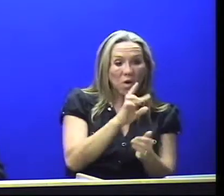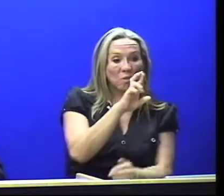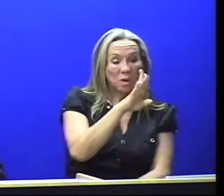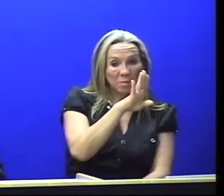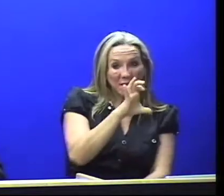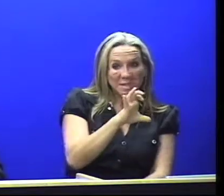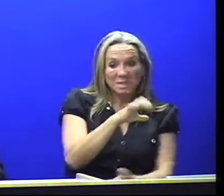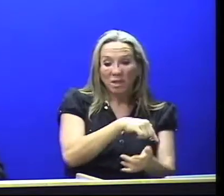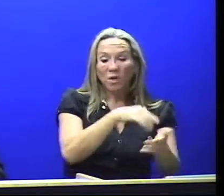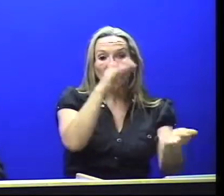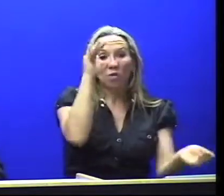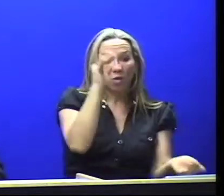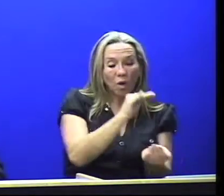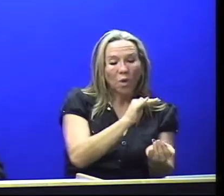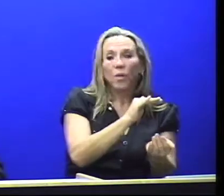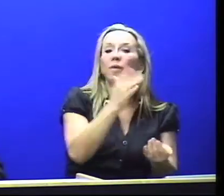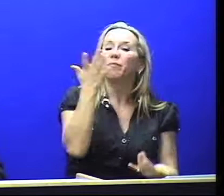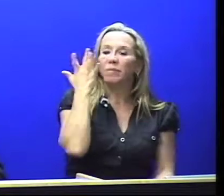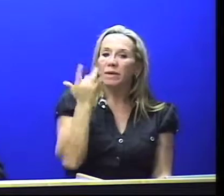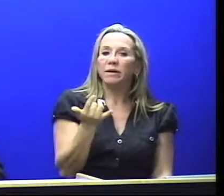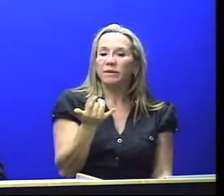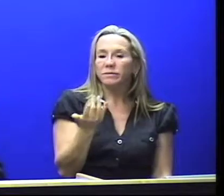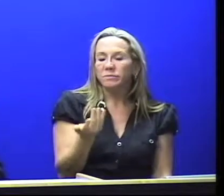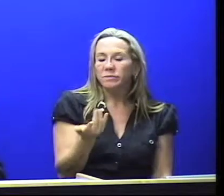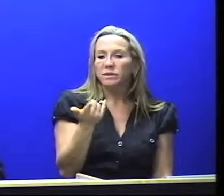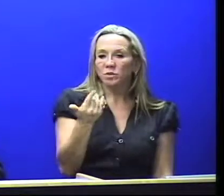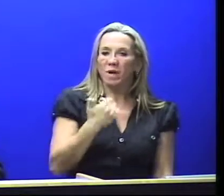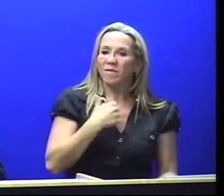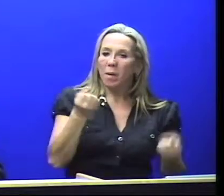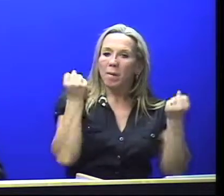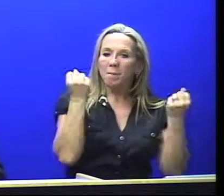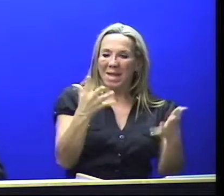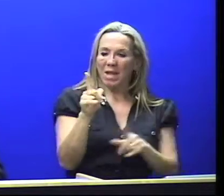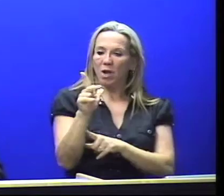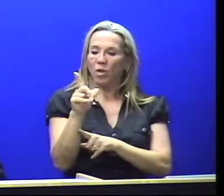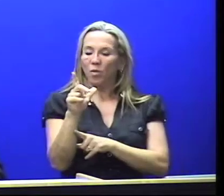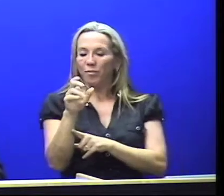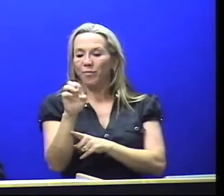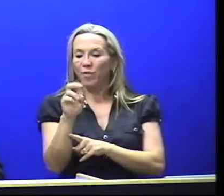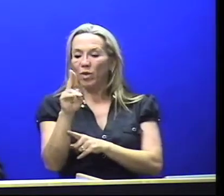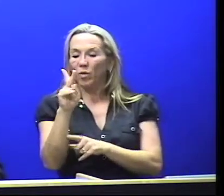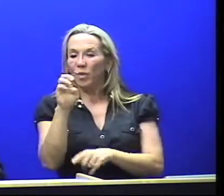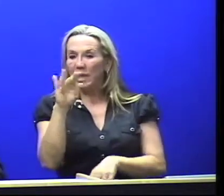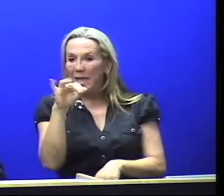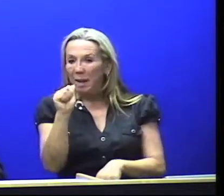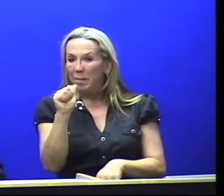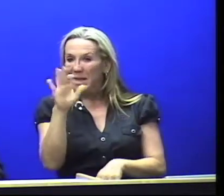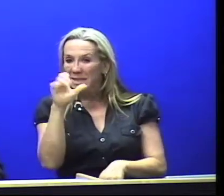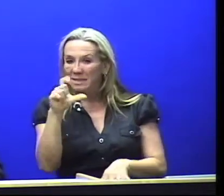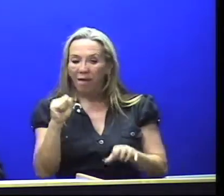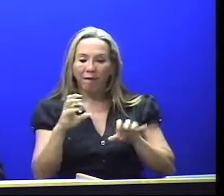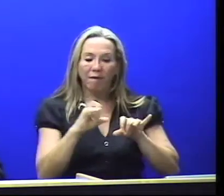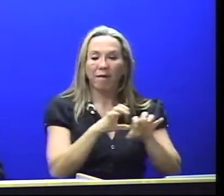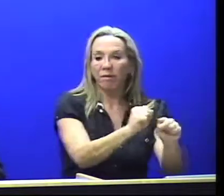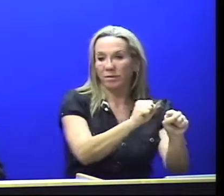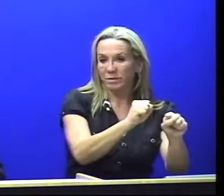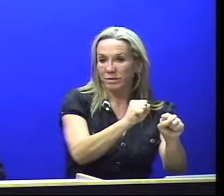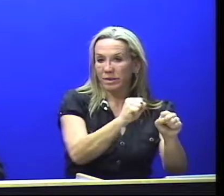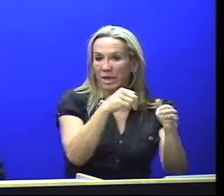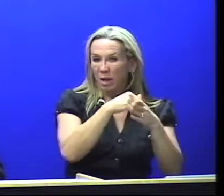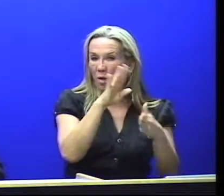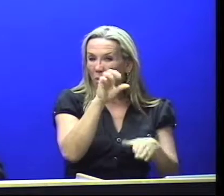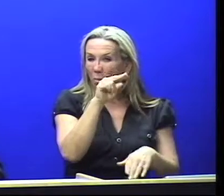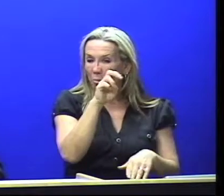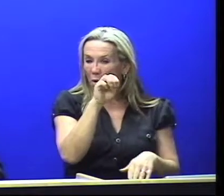would be low, because you have so many leukemia cells in your bone marrow. There's not